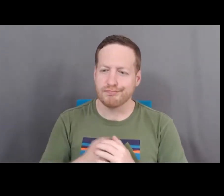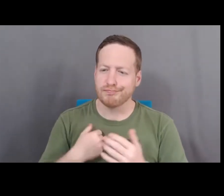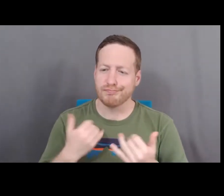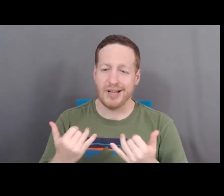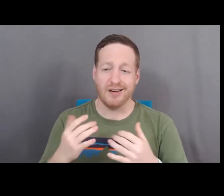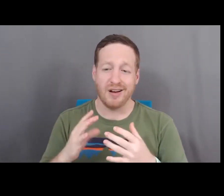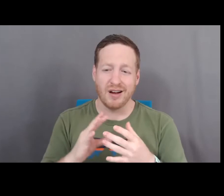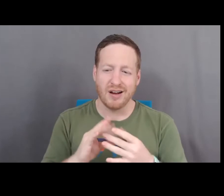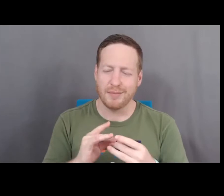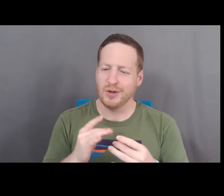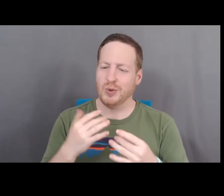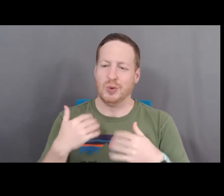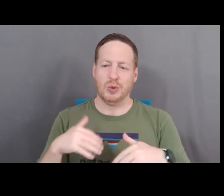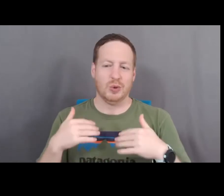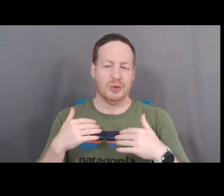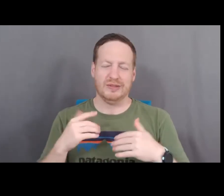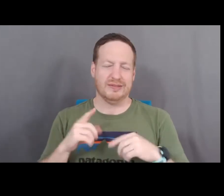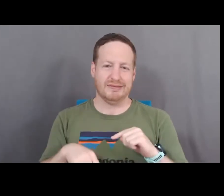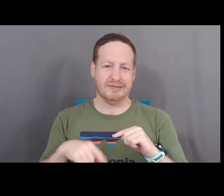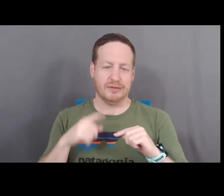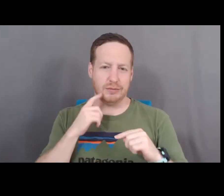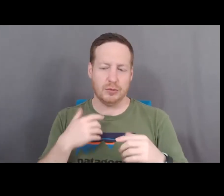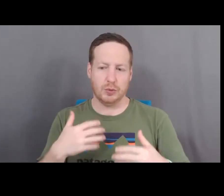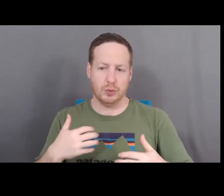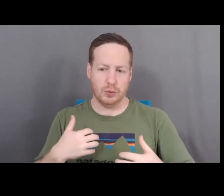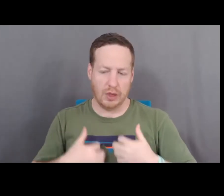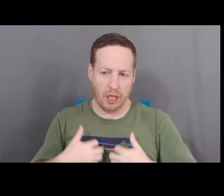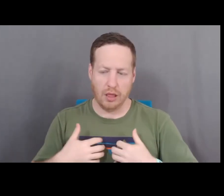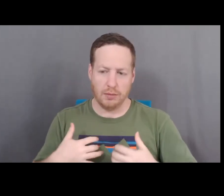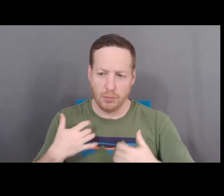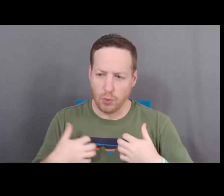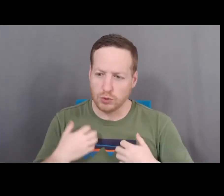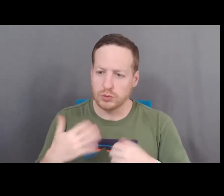gone. I cannot make any comment without getting emotional.